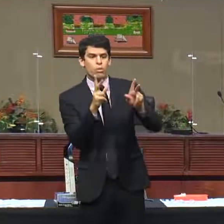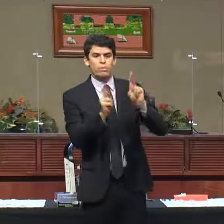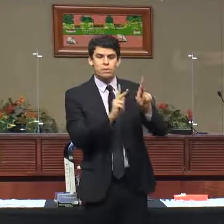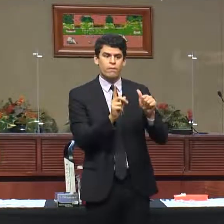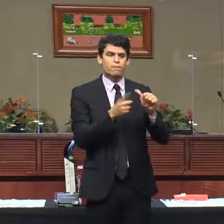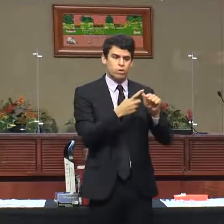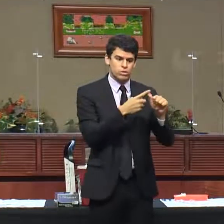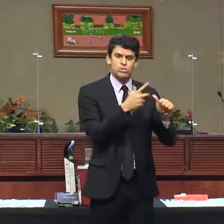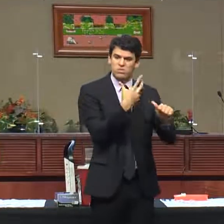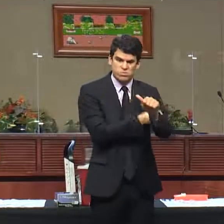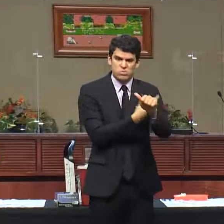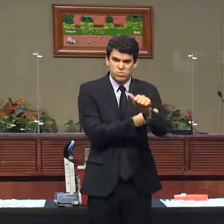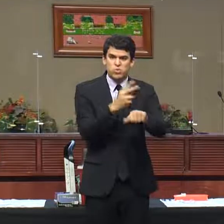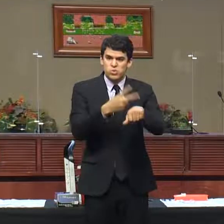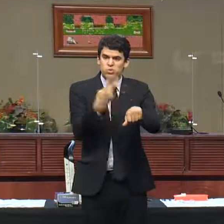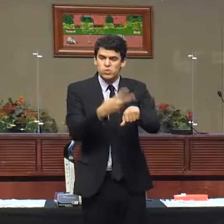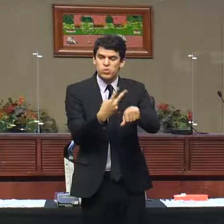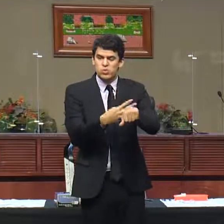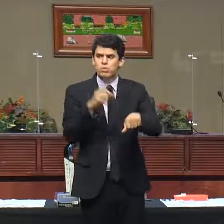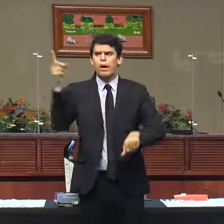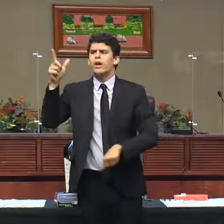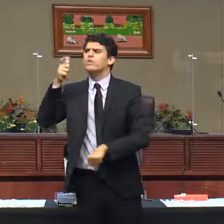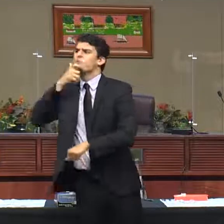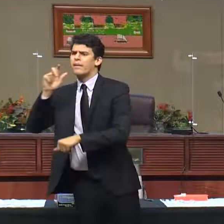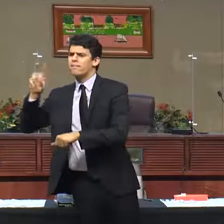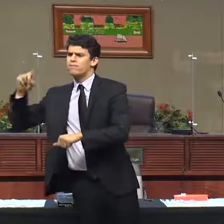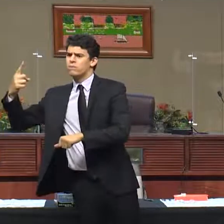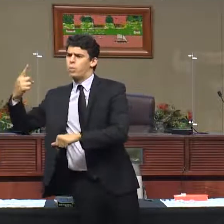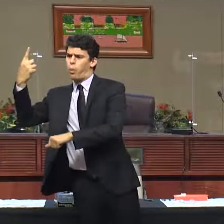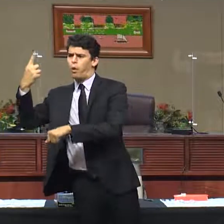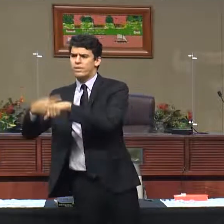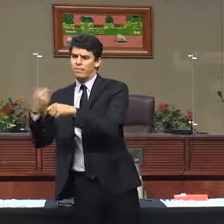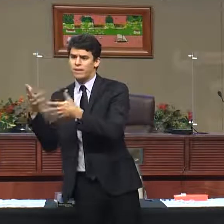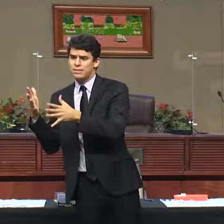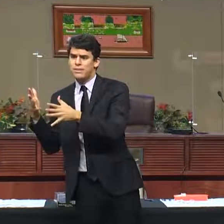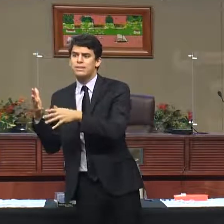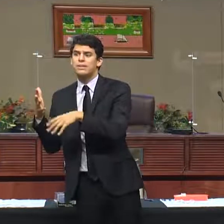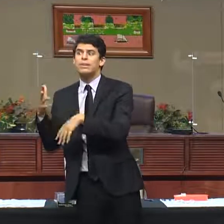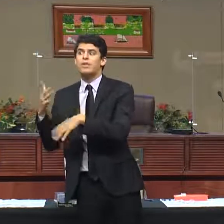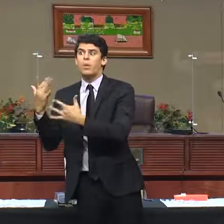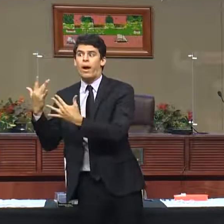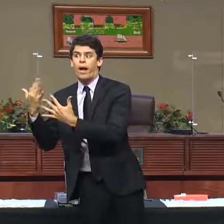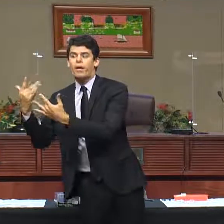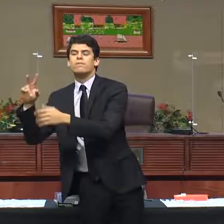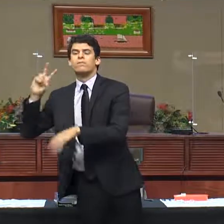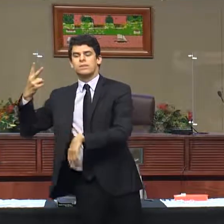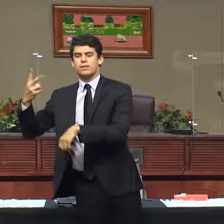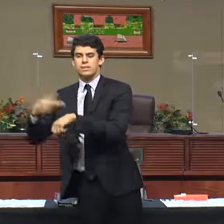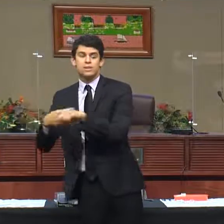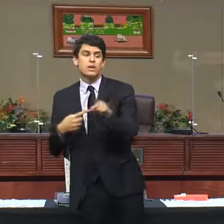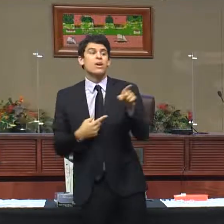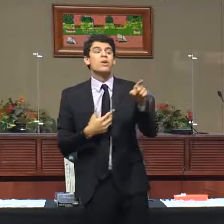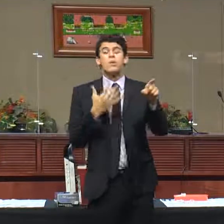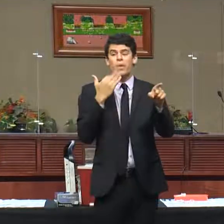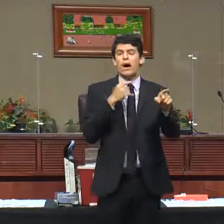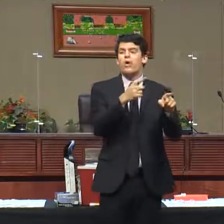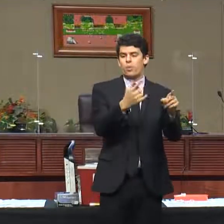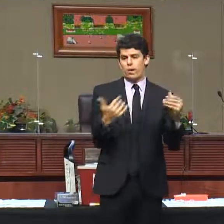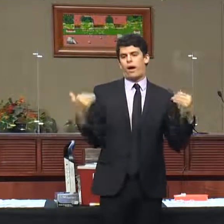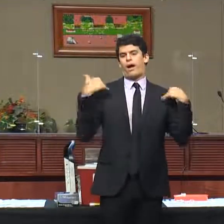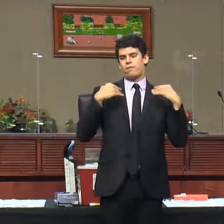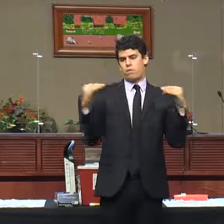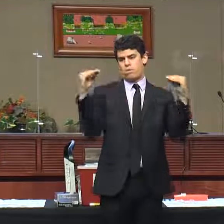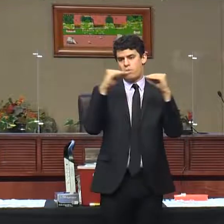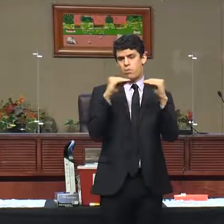had. His response, which makes sense, is because we have acquired enough vaccination that we can vaccinate the